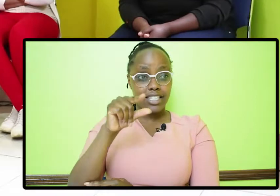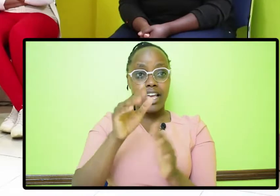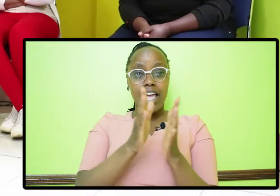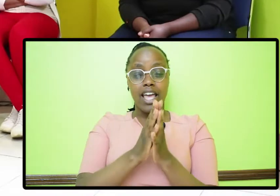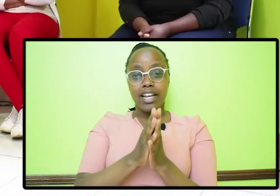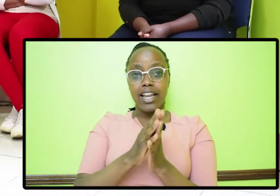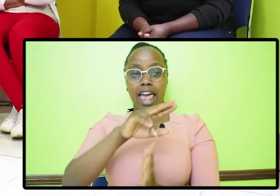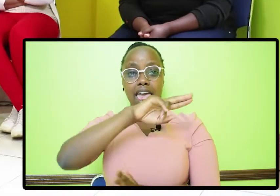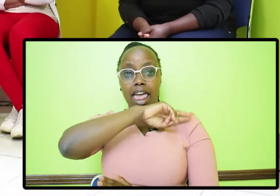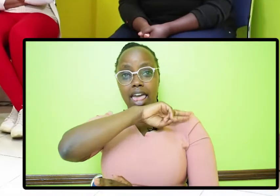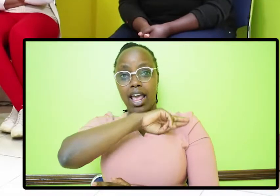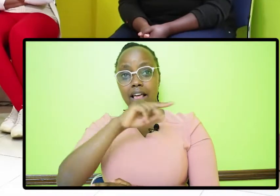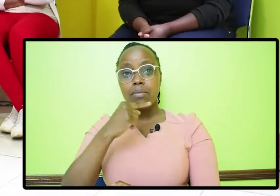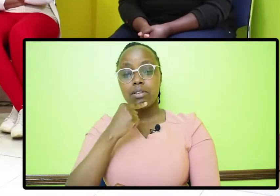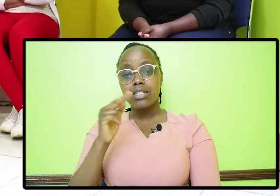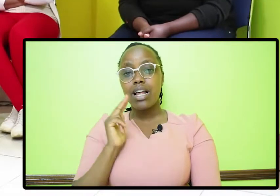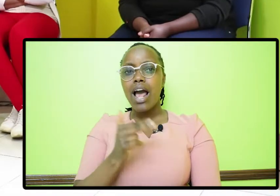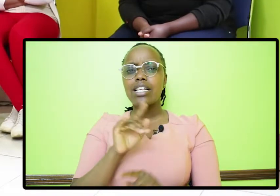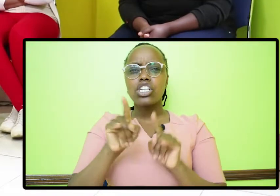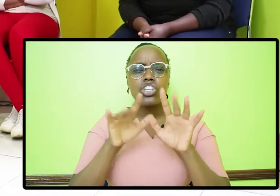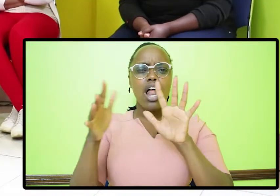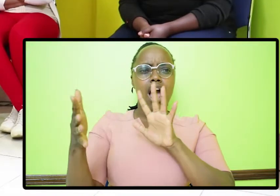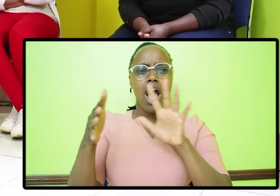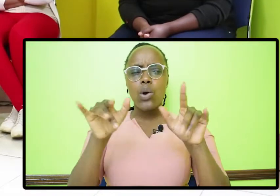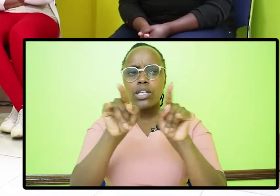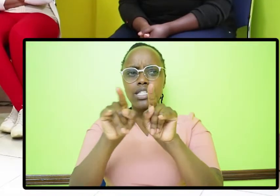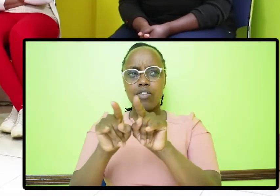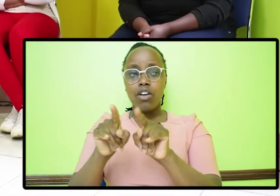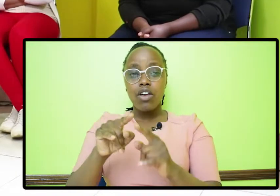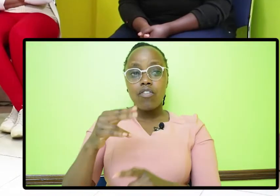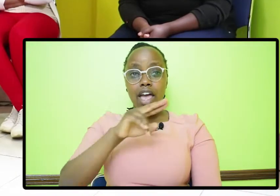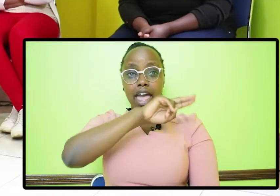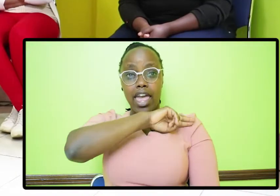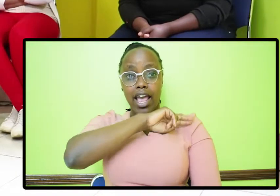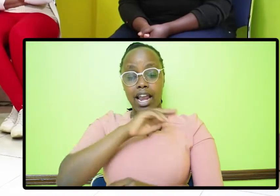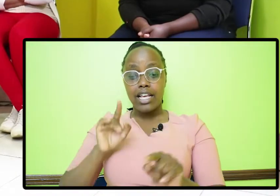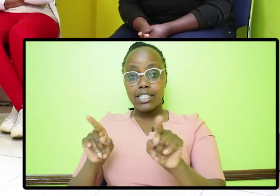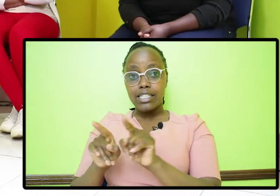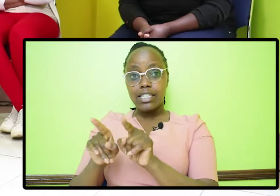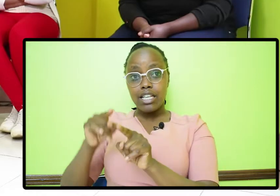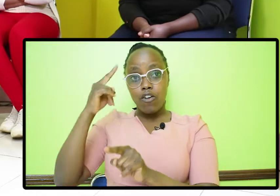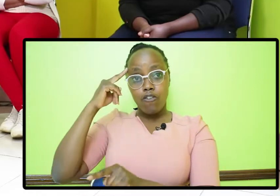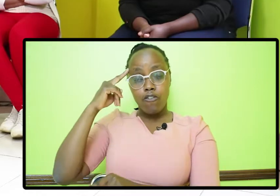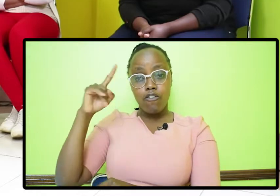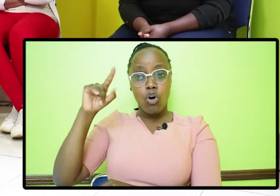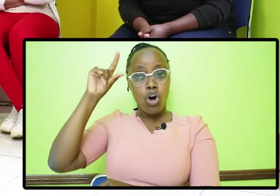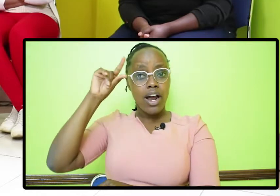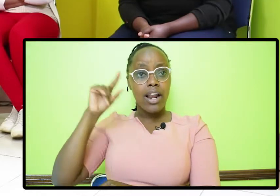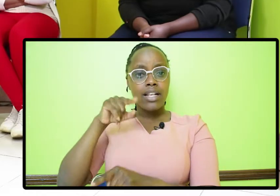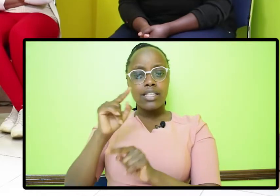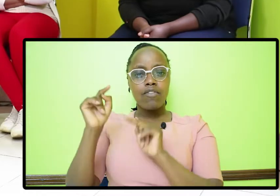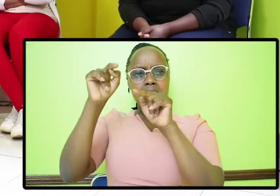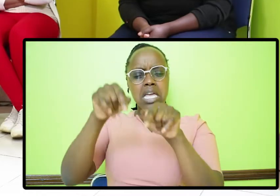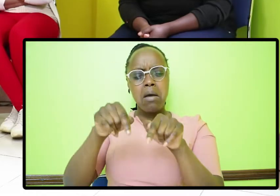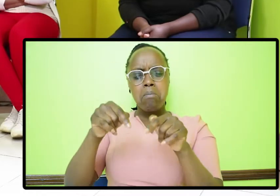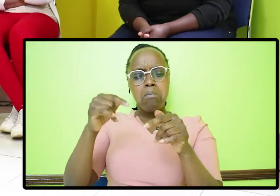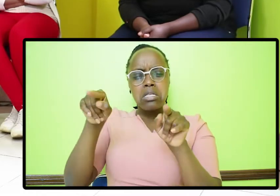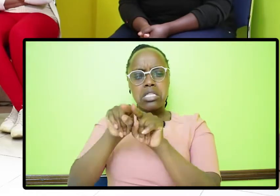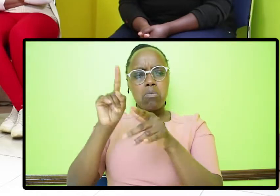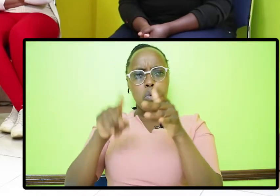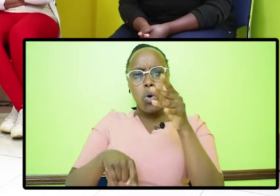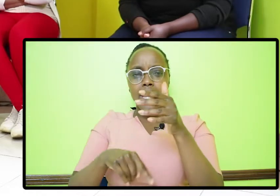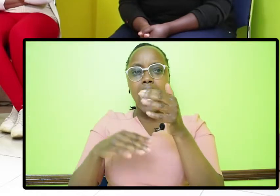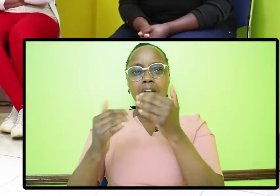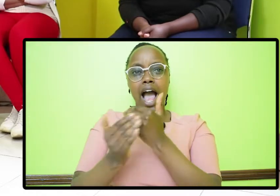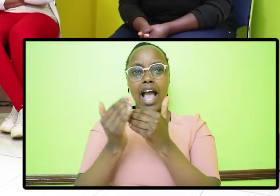Nyawera, and Hellen, who will tell us more about their journey. And Hellen is a sister to Gladys, and she's here as a